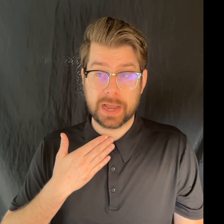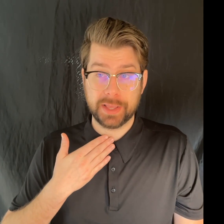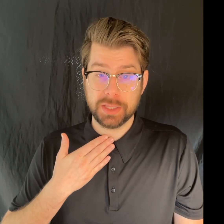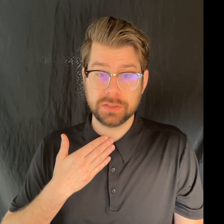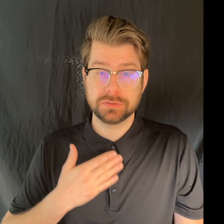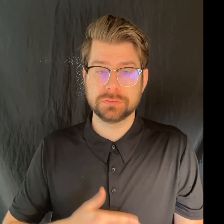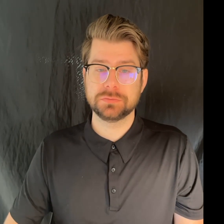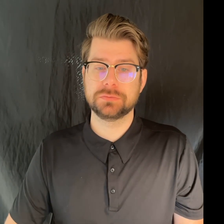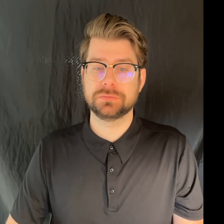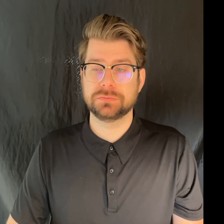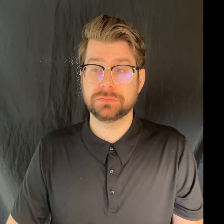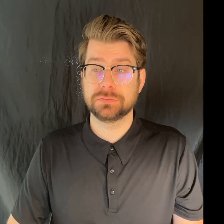rye,